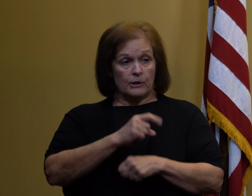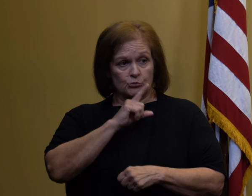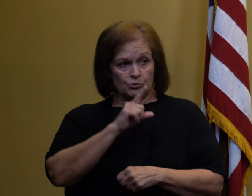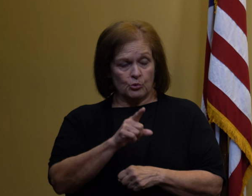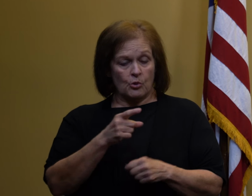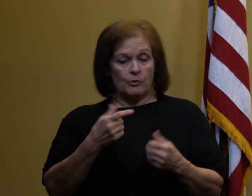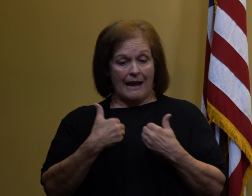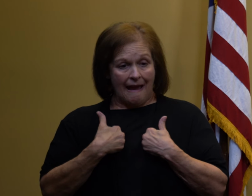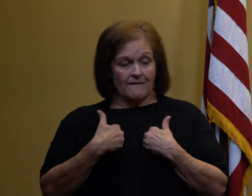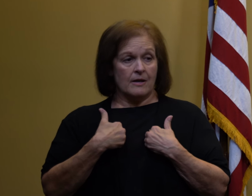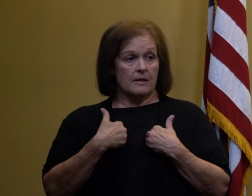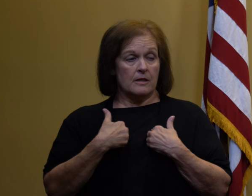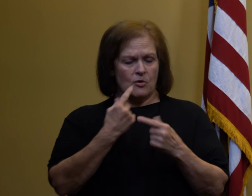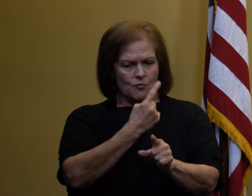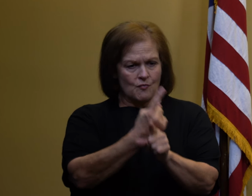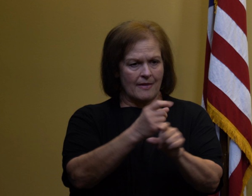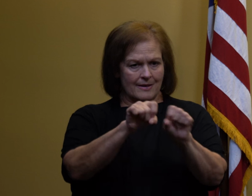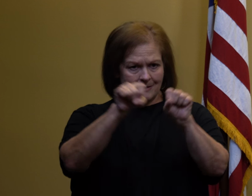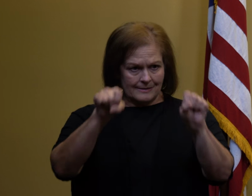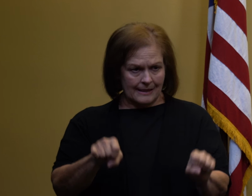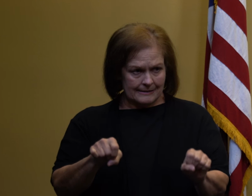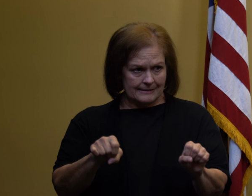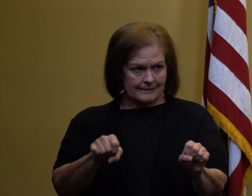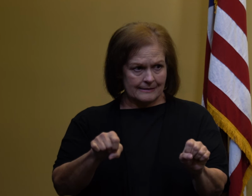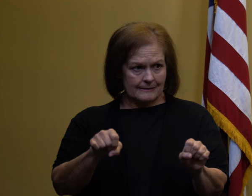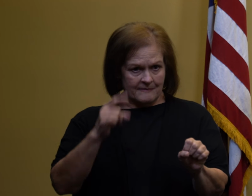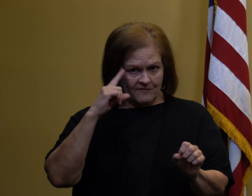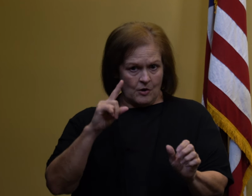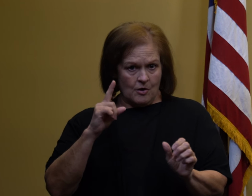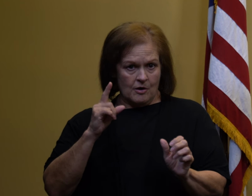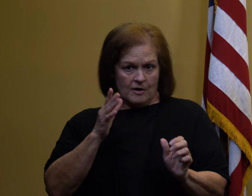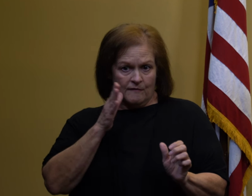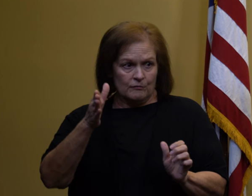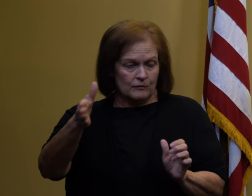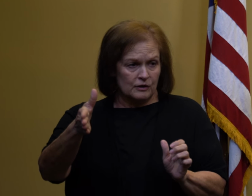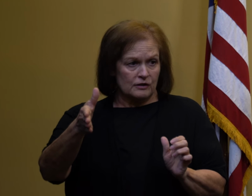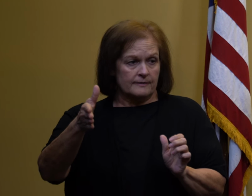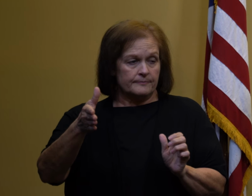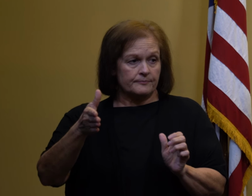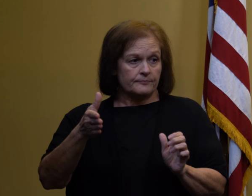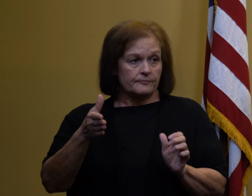we have systems in place moving forward, and particularly